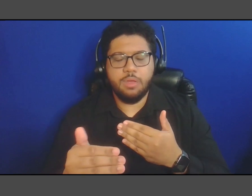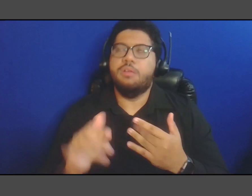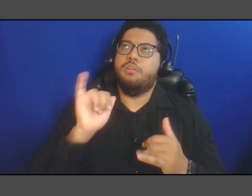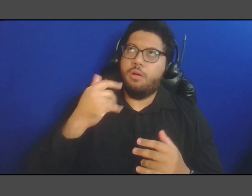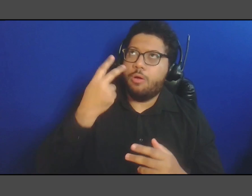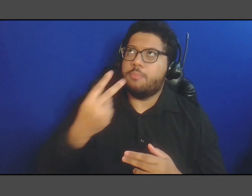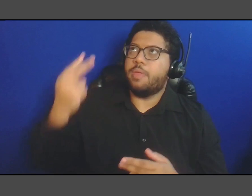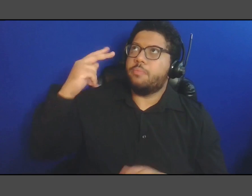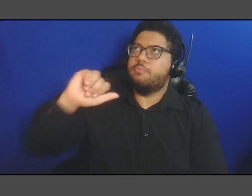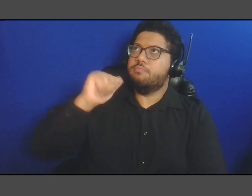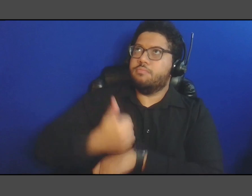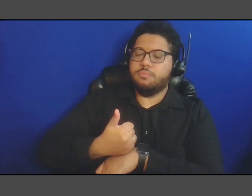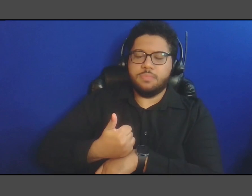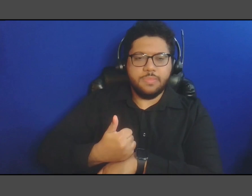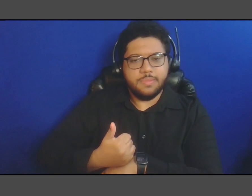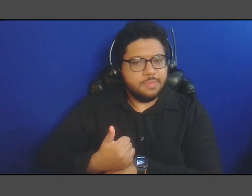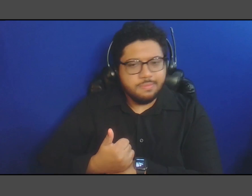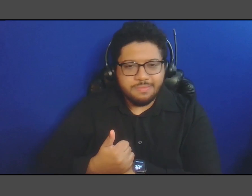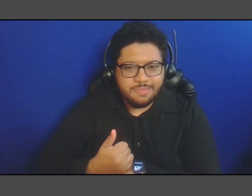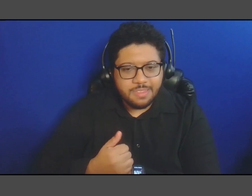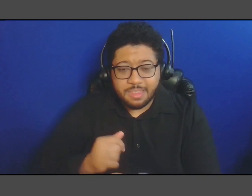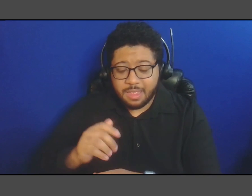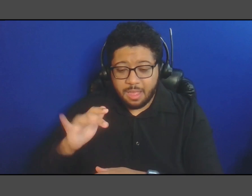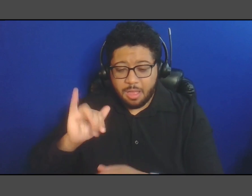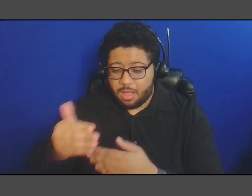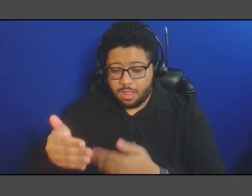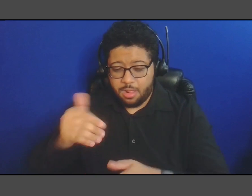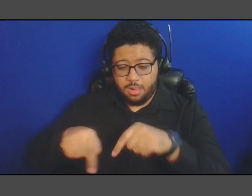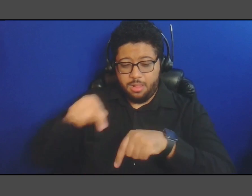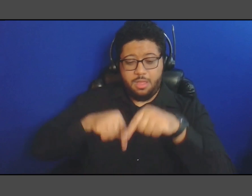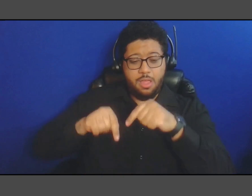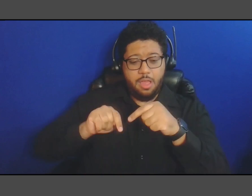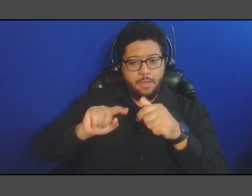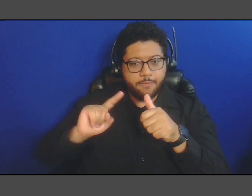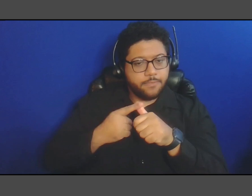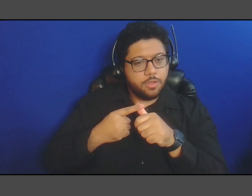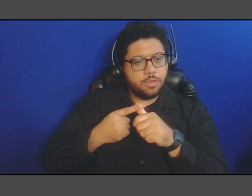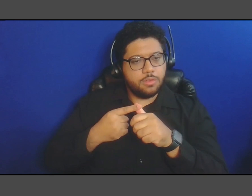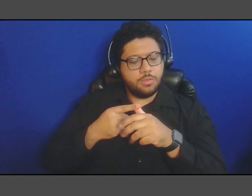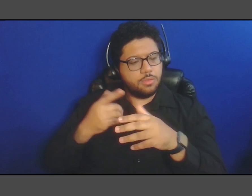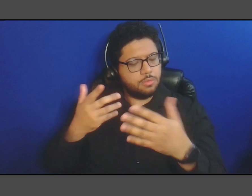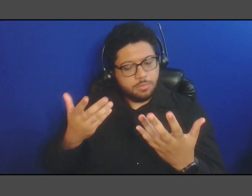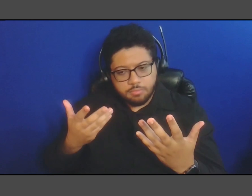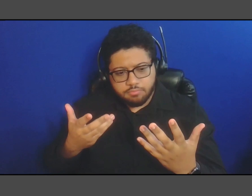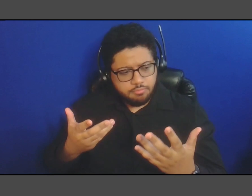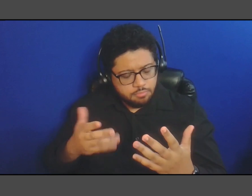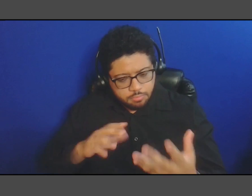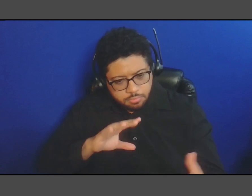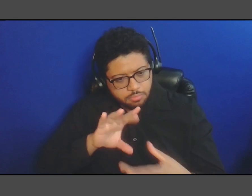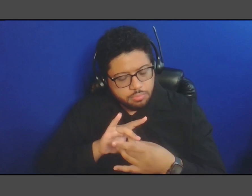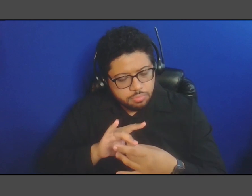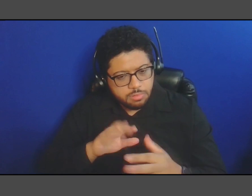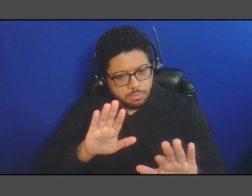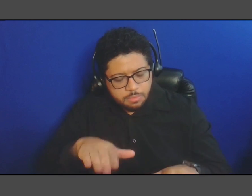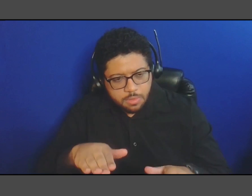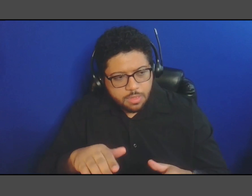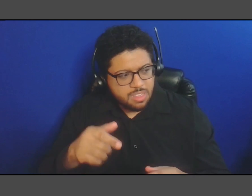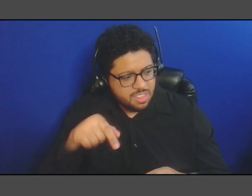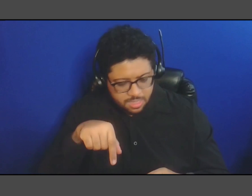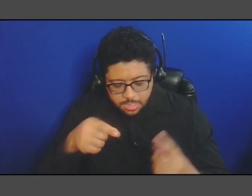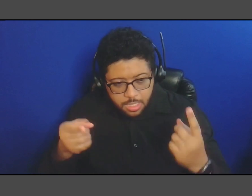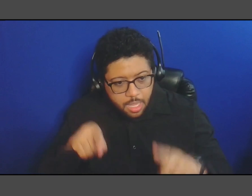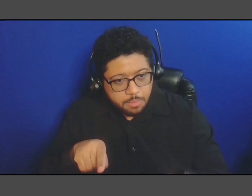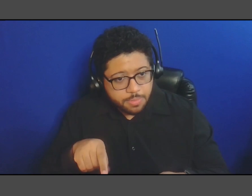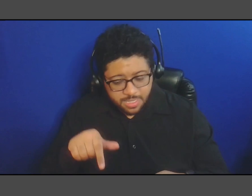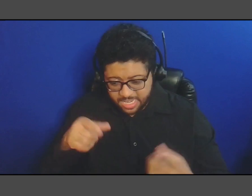human community work of saying this happened here. And